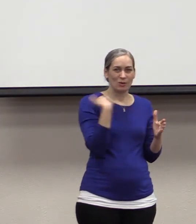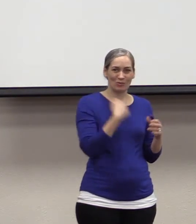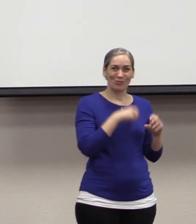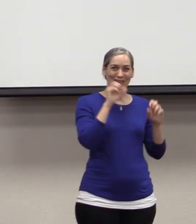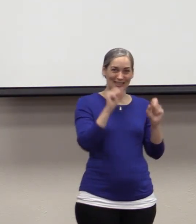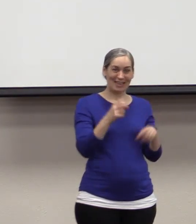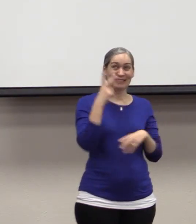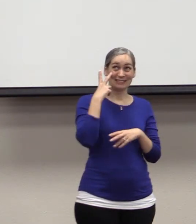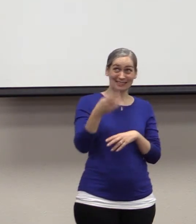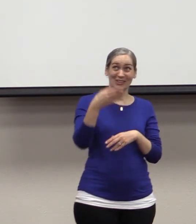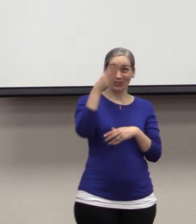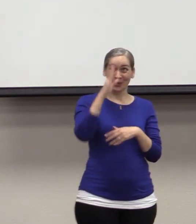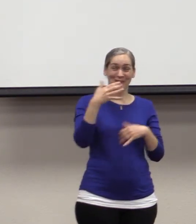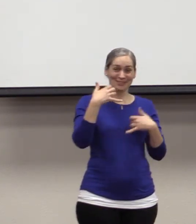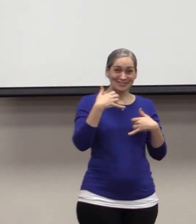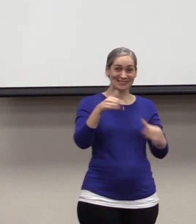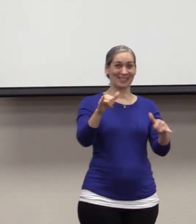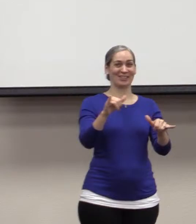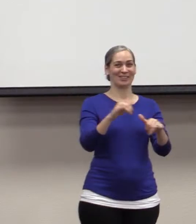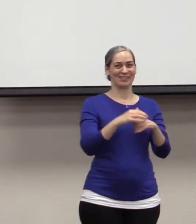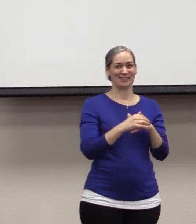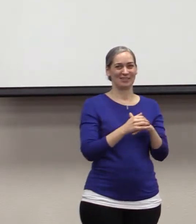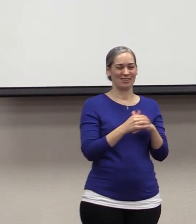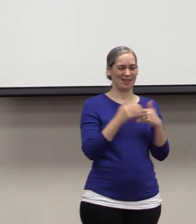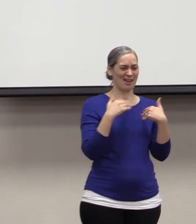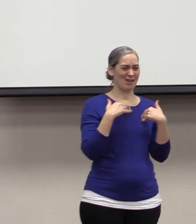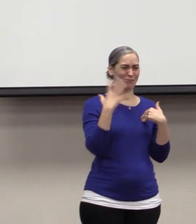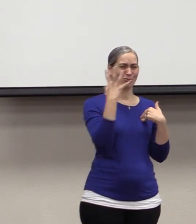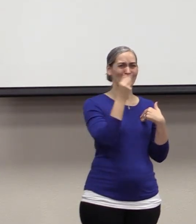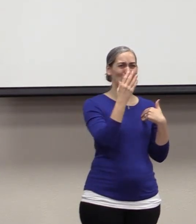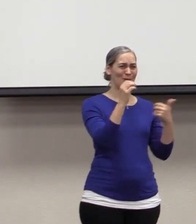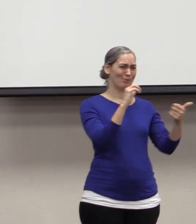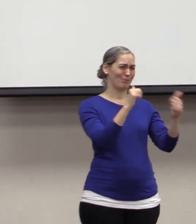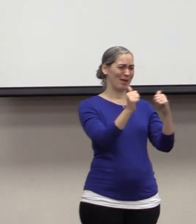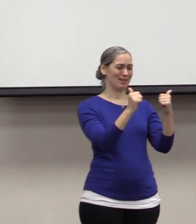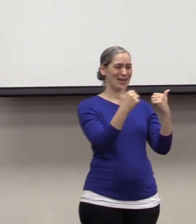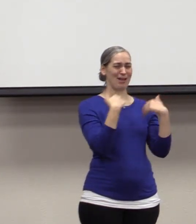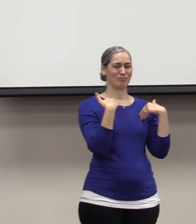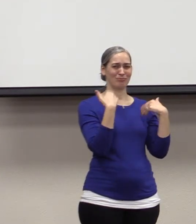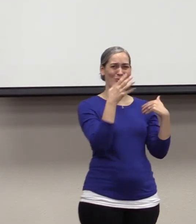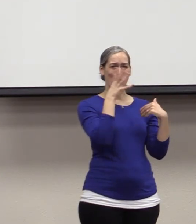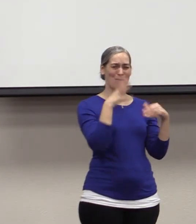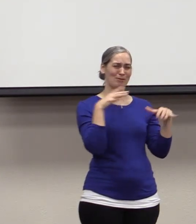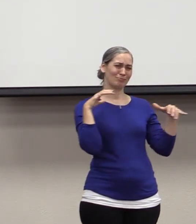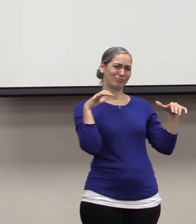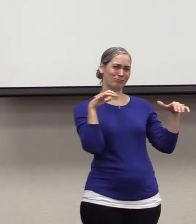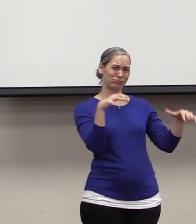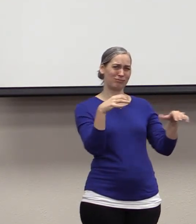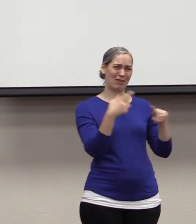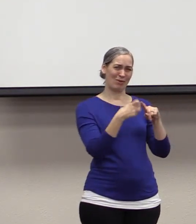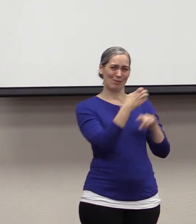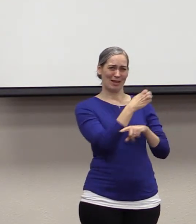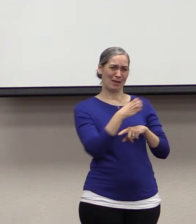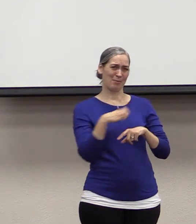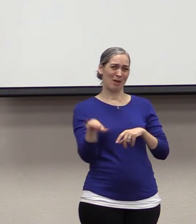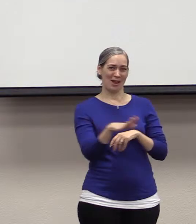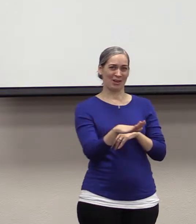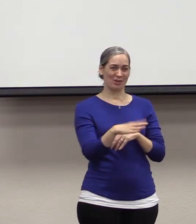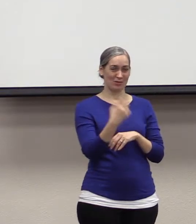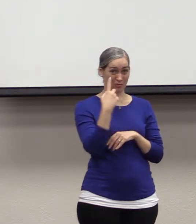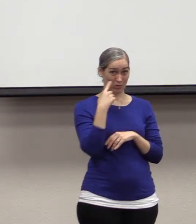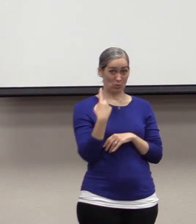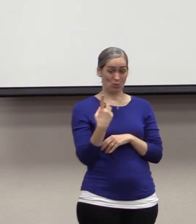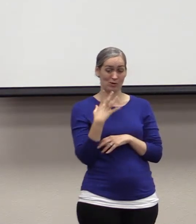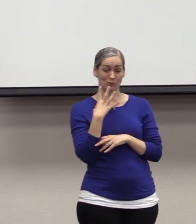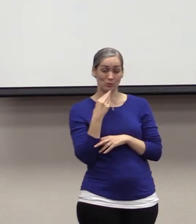see it. For there to have been a pageant that included a bunch of women in the empire of Susa, for a Jewish woman to come